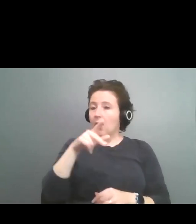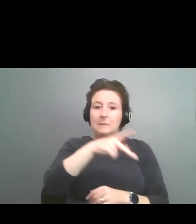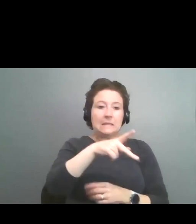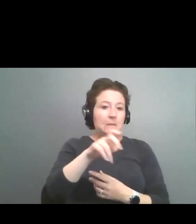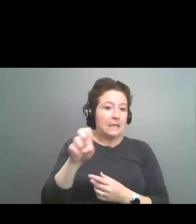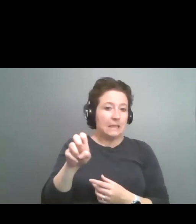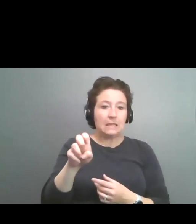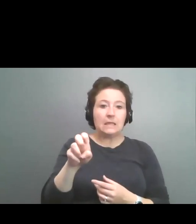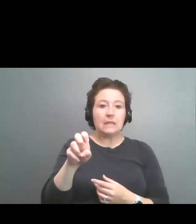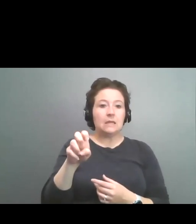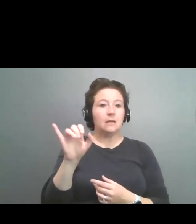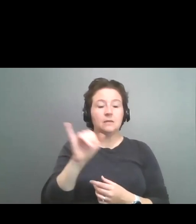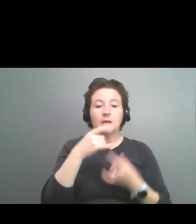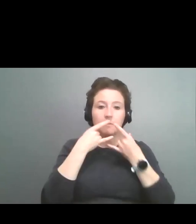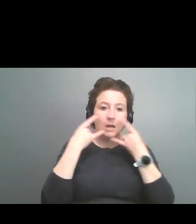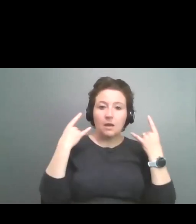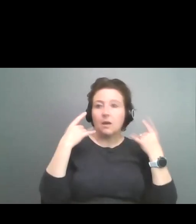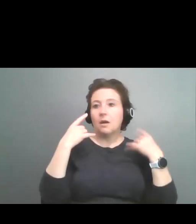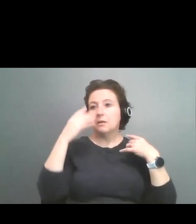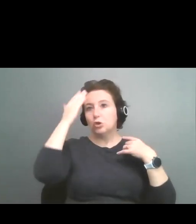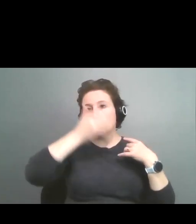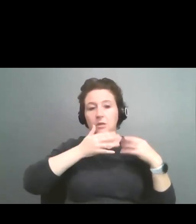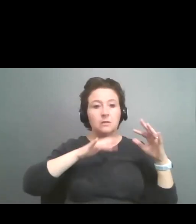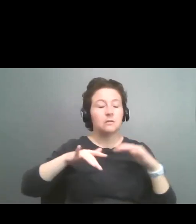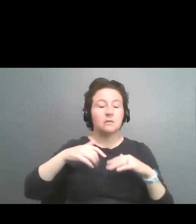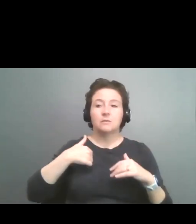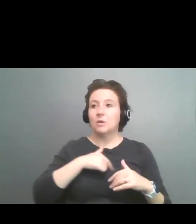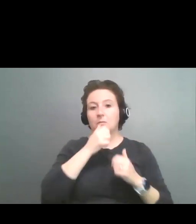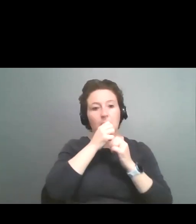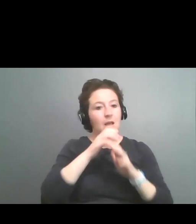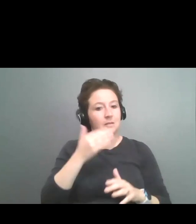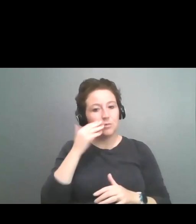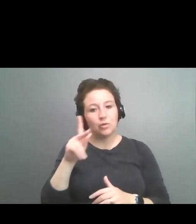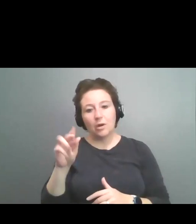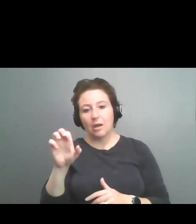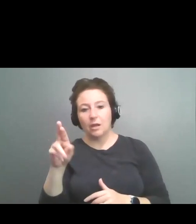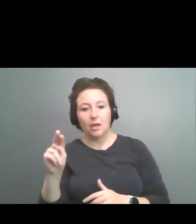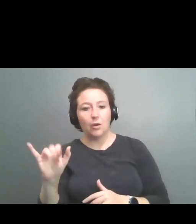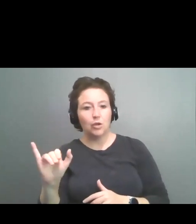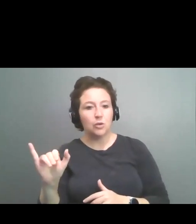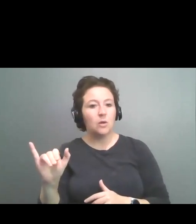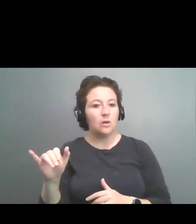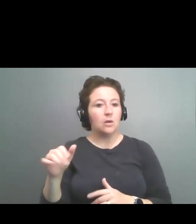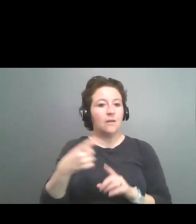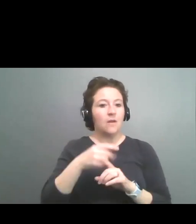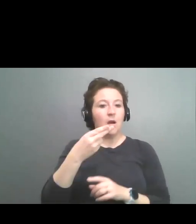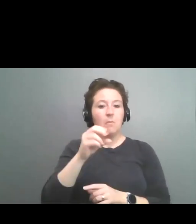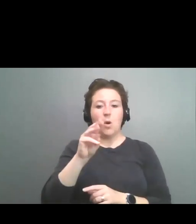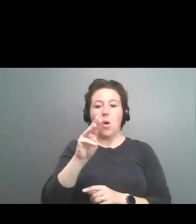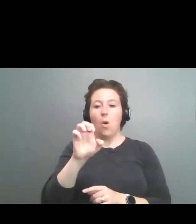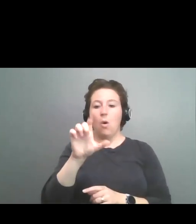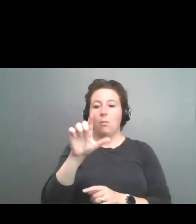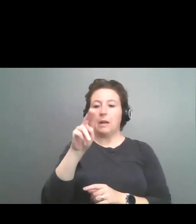had in the primary, and we have been blessed, as I'm sure Karen has been probably from Homeland Security is giving